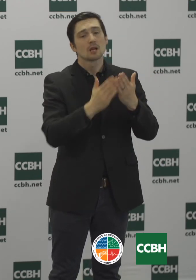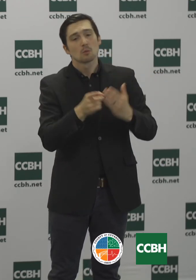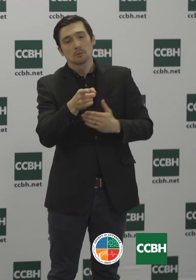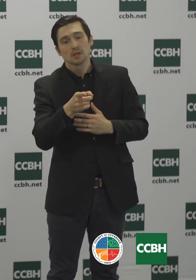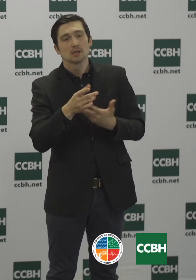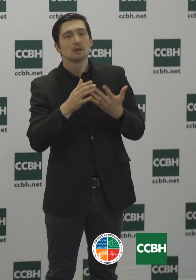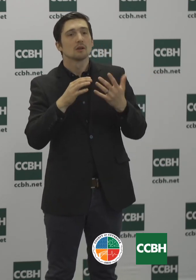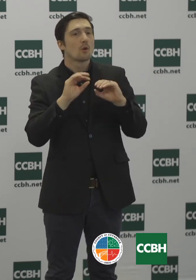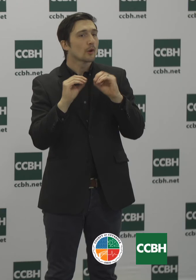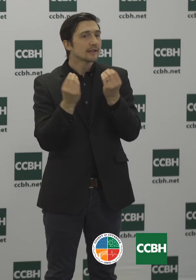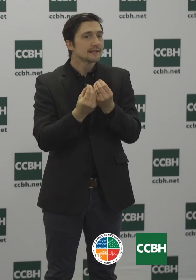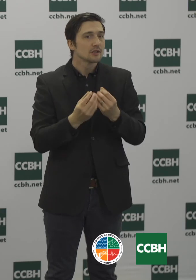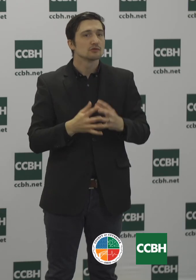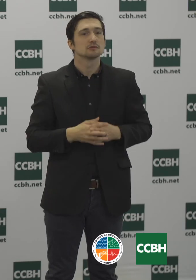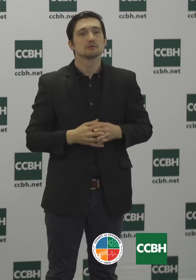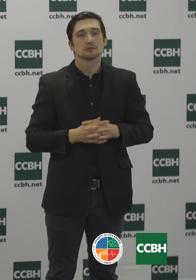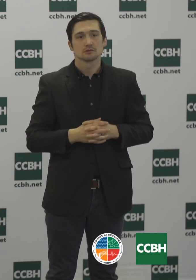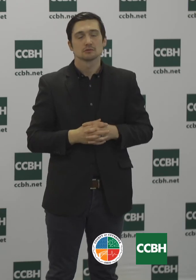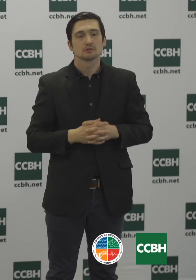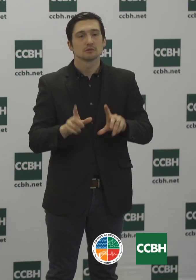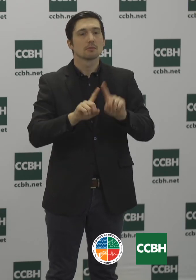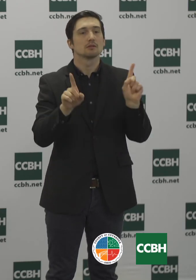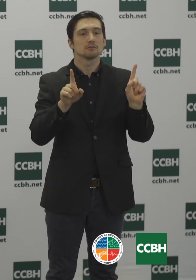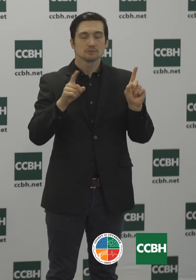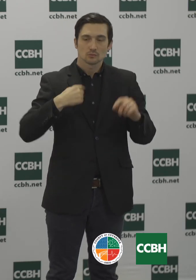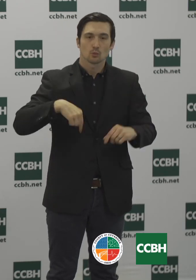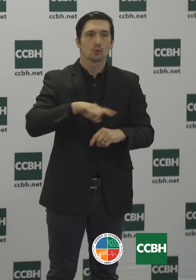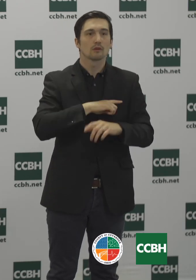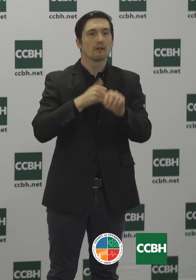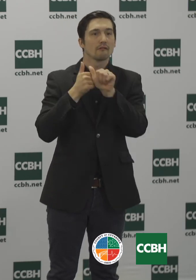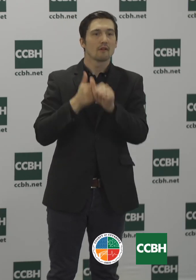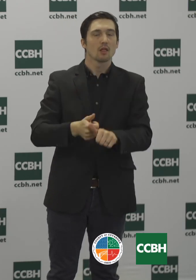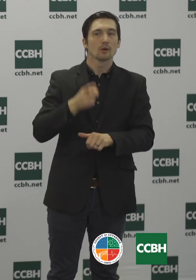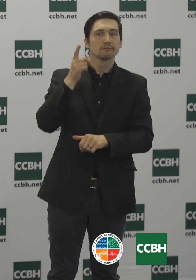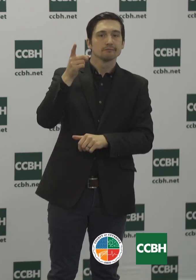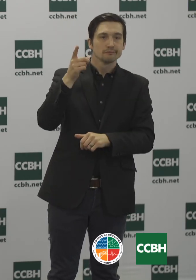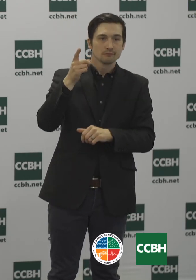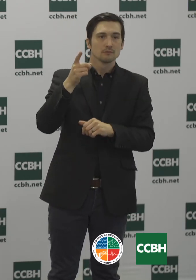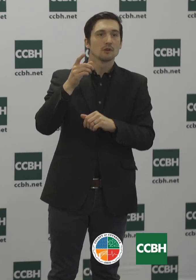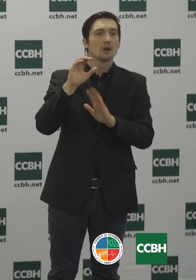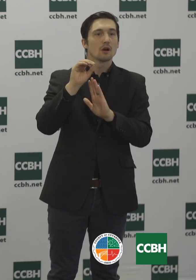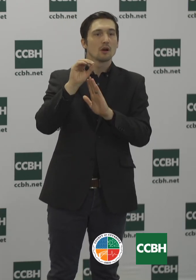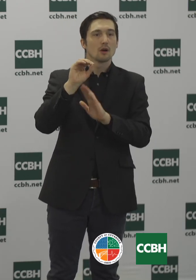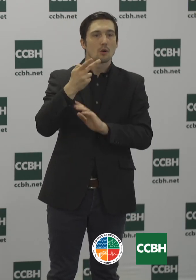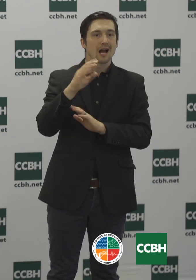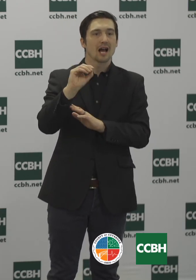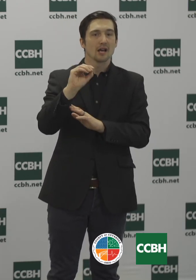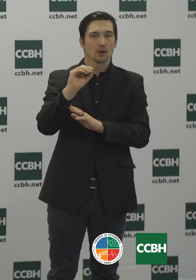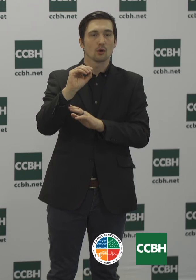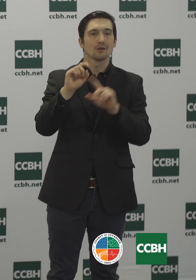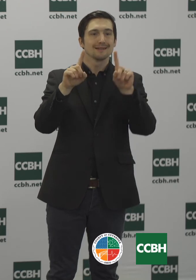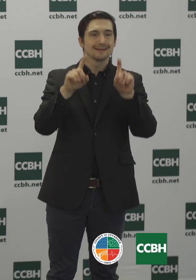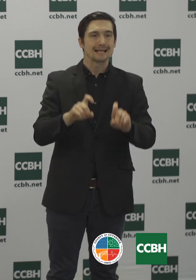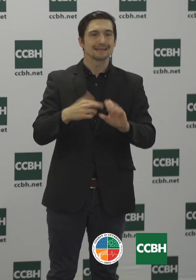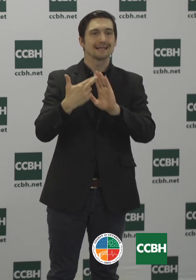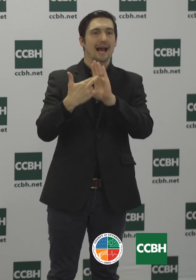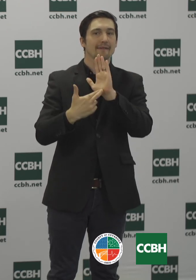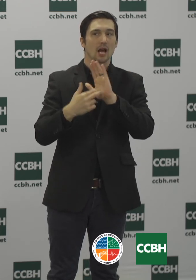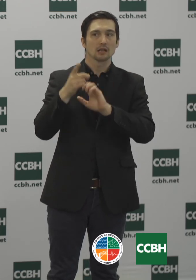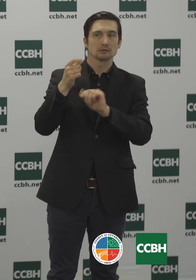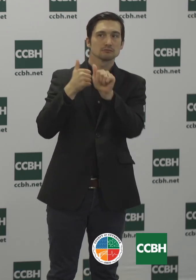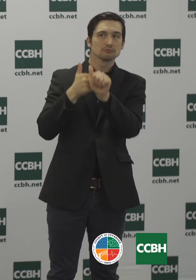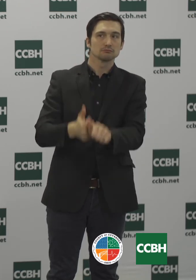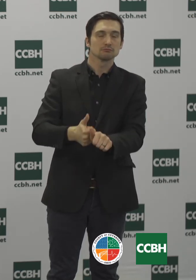be organizations. But we are following the Ohio Department of Health priority testing guidelines, which do